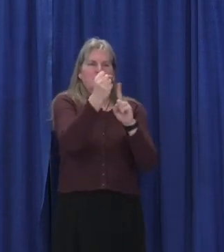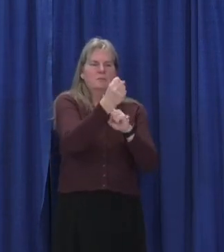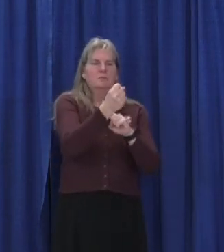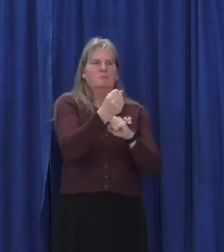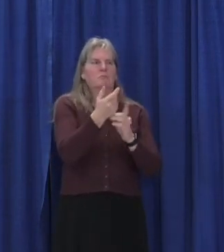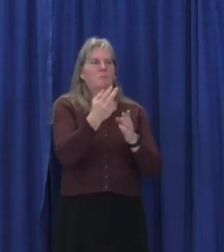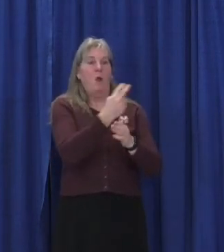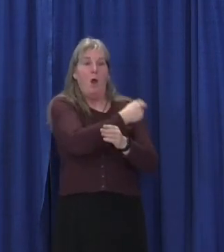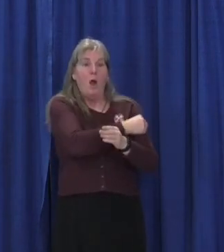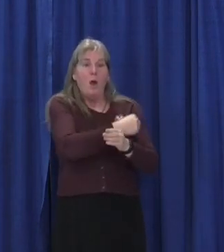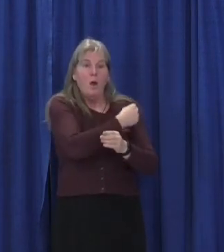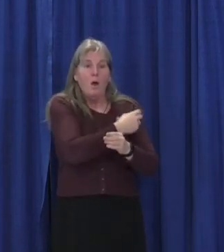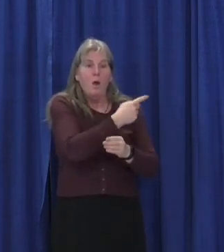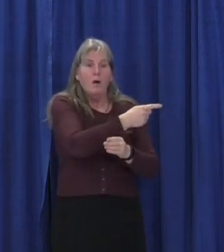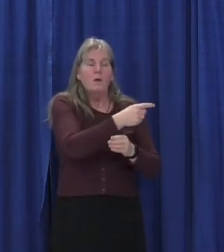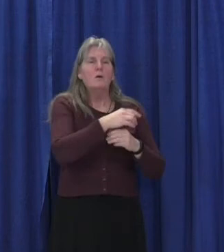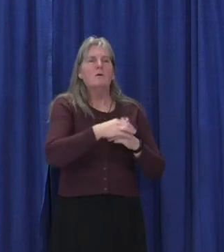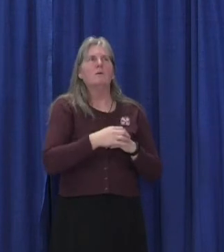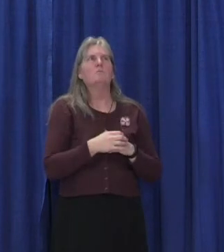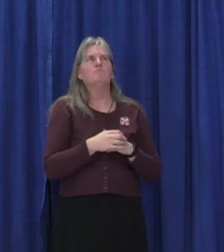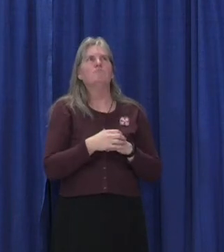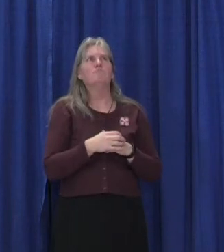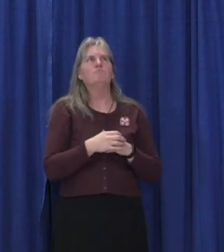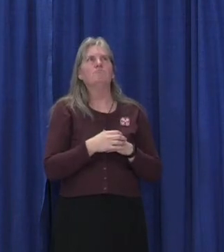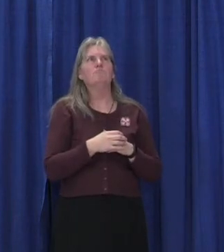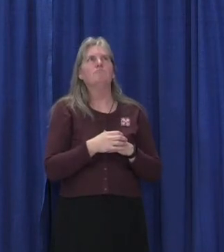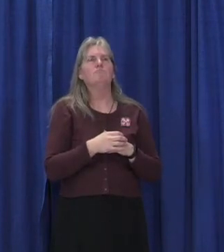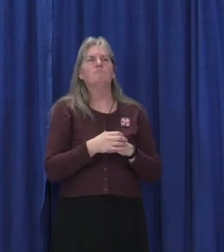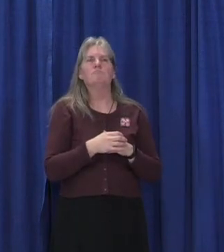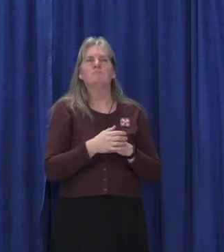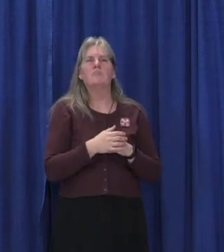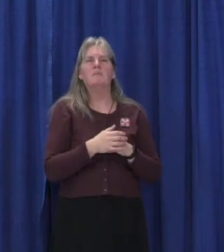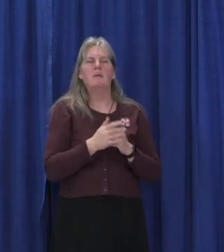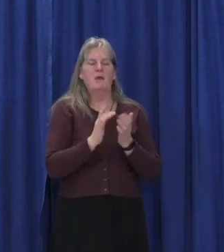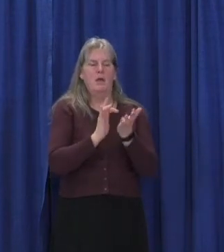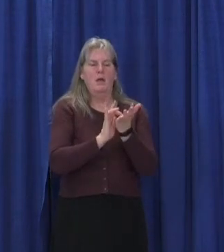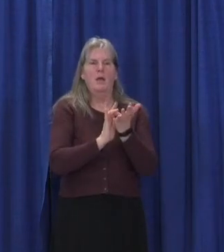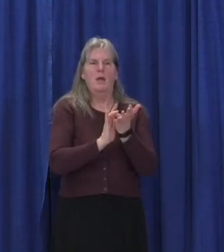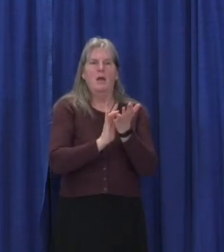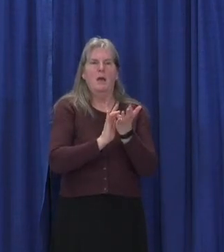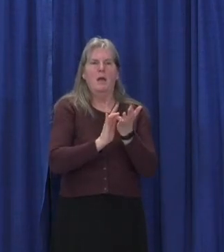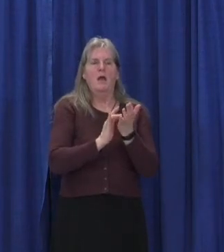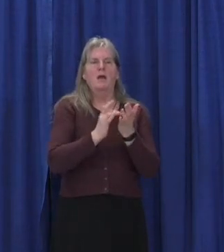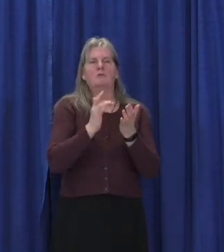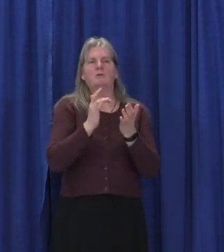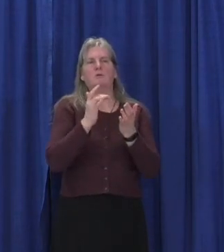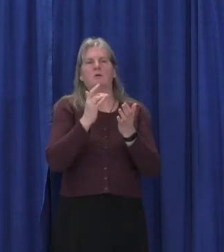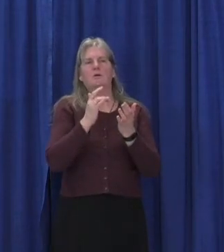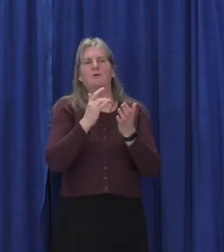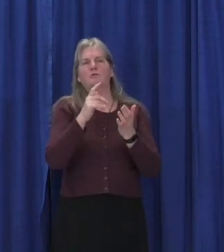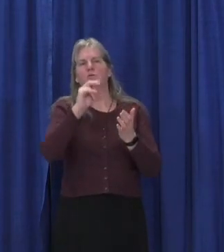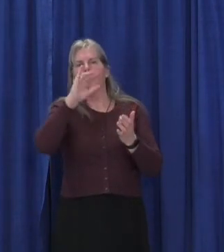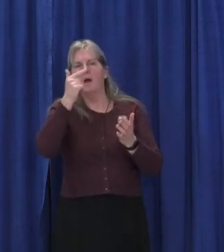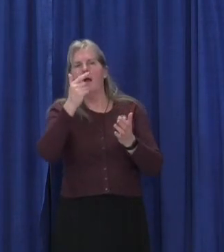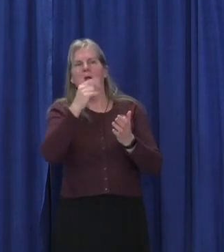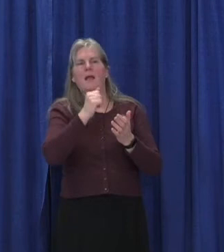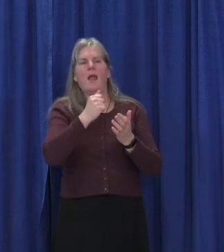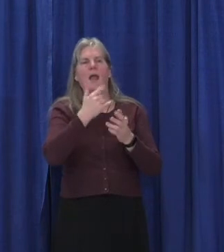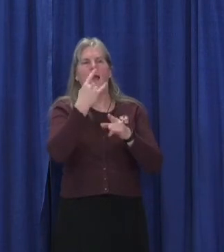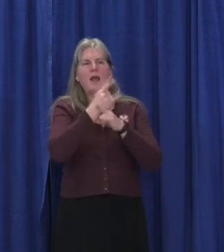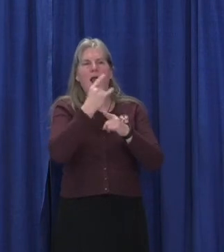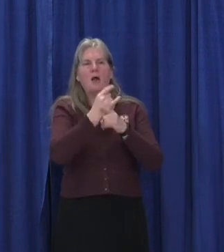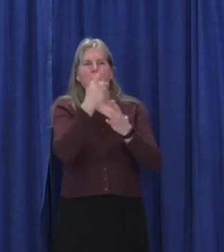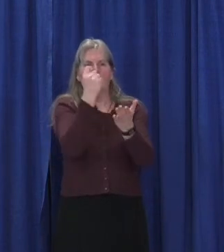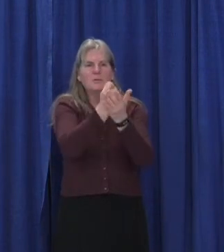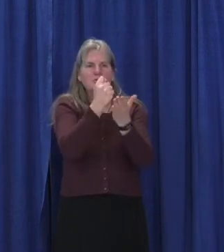hospitals, some of the drug and alcohol treatment residential settings. We've used them